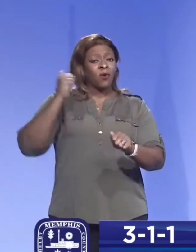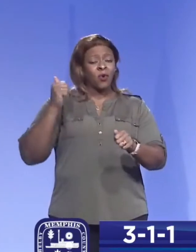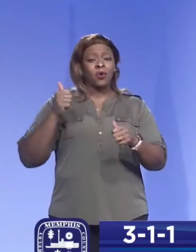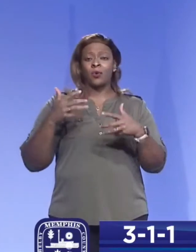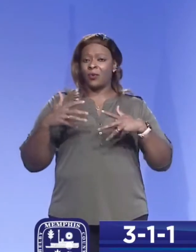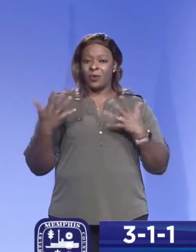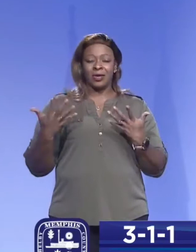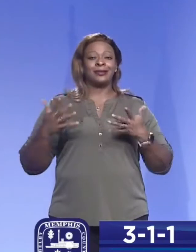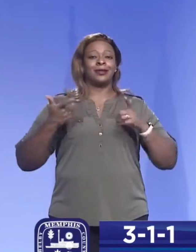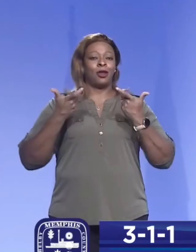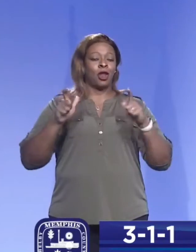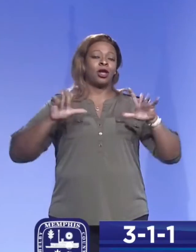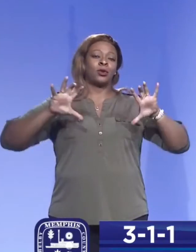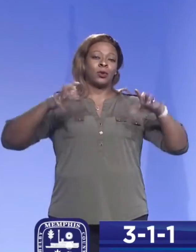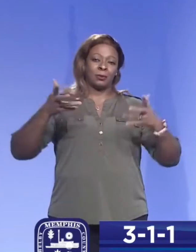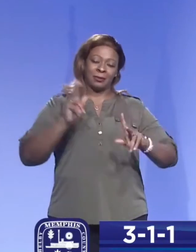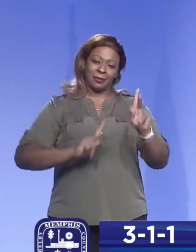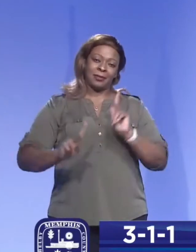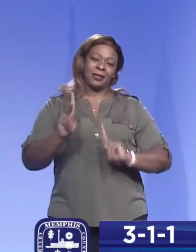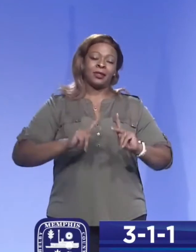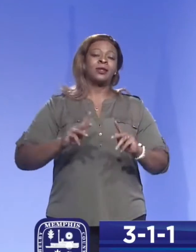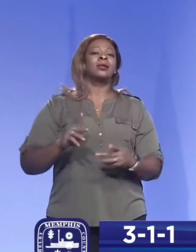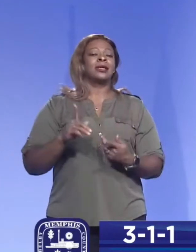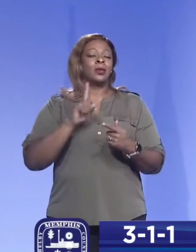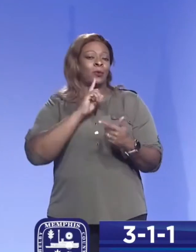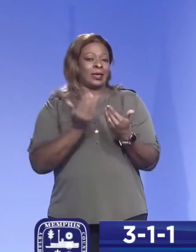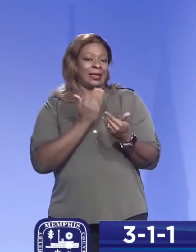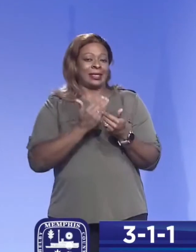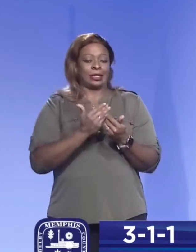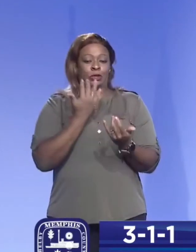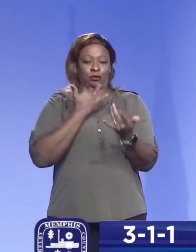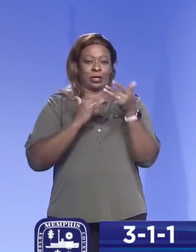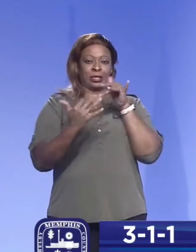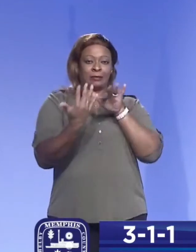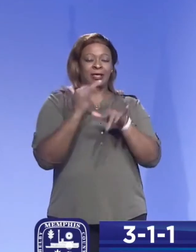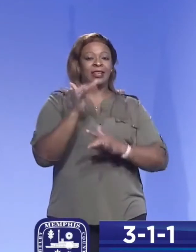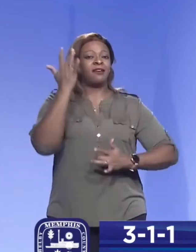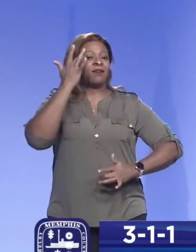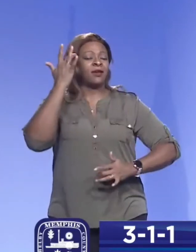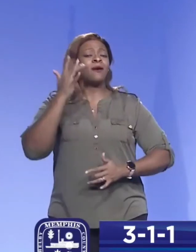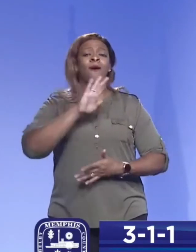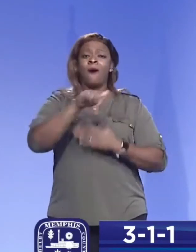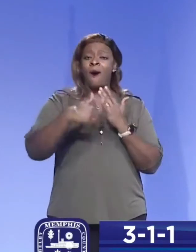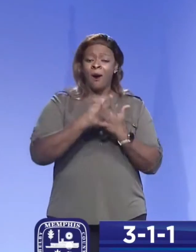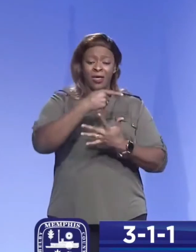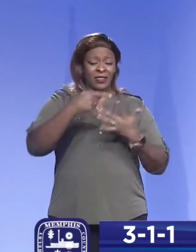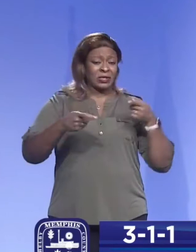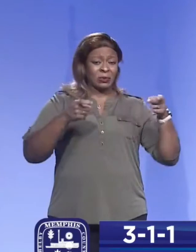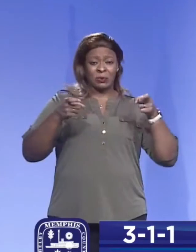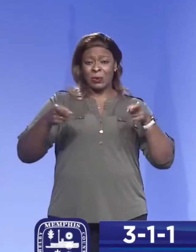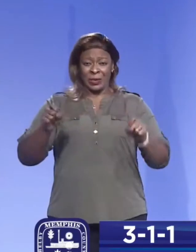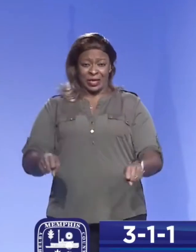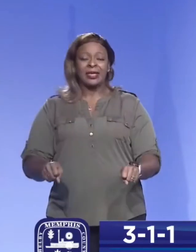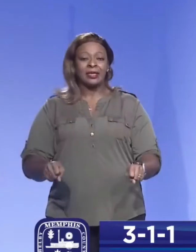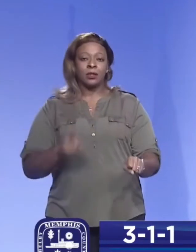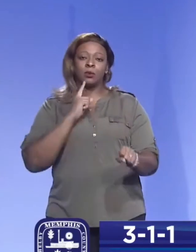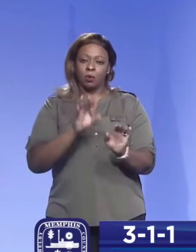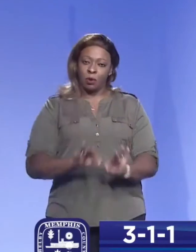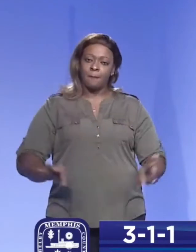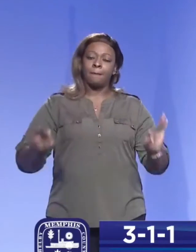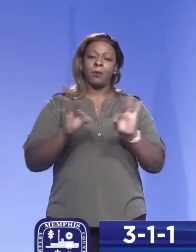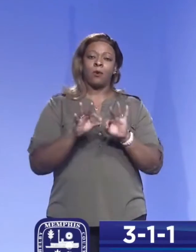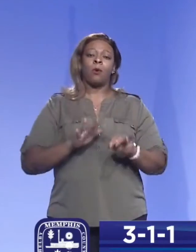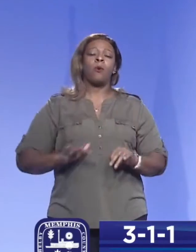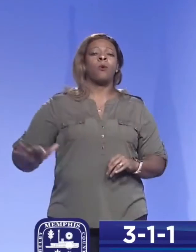around large groups of people where it's easier to transmit the virus. All of those control measures remain to be important across